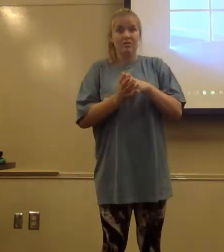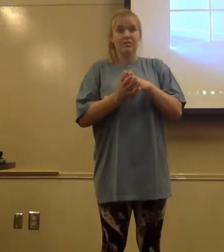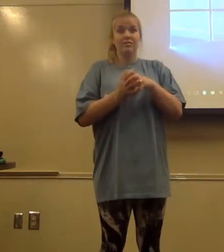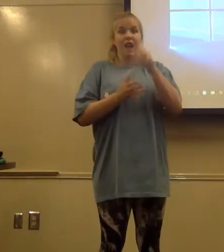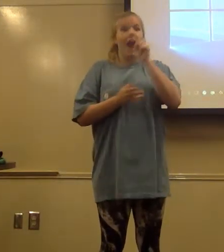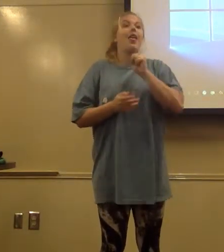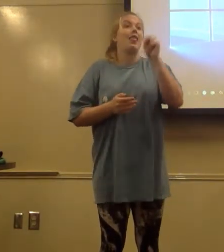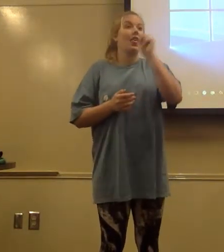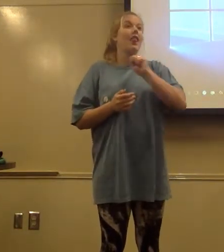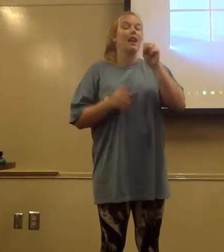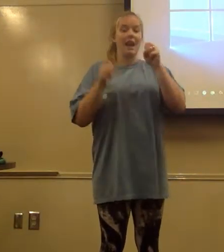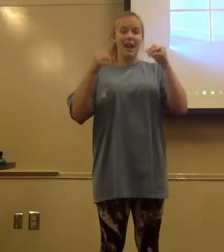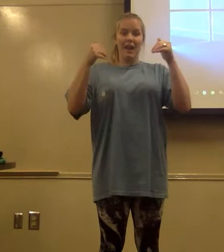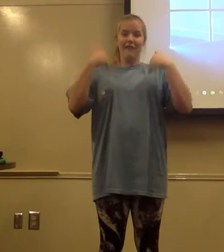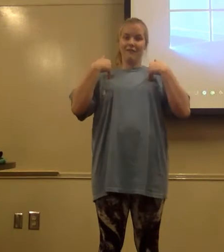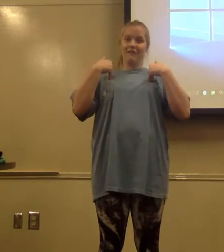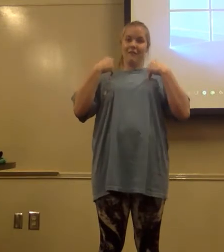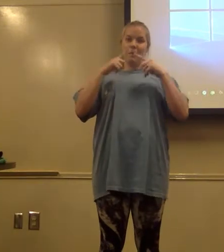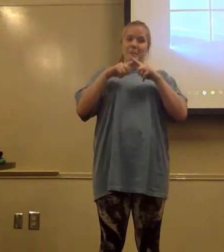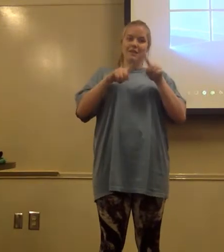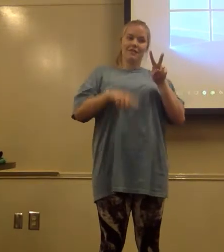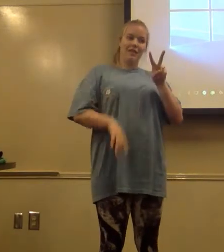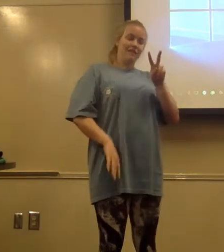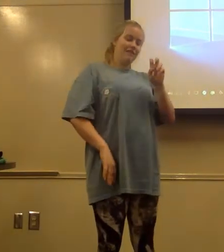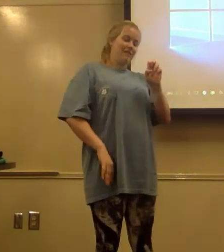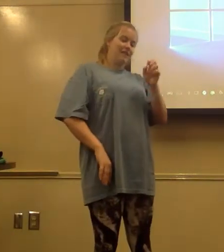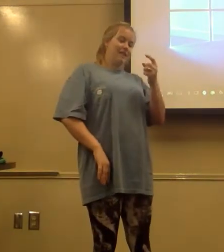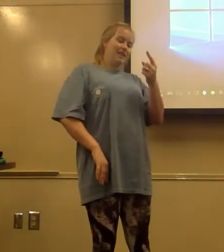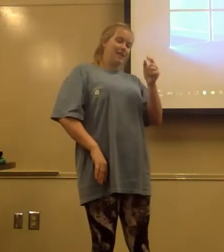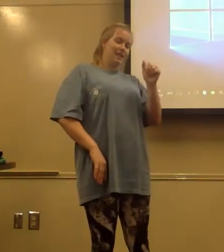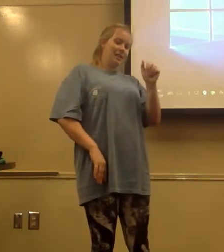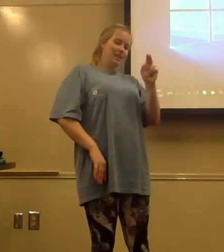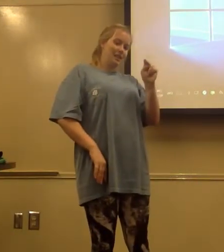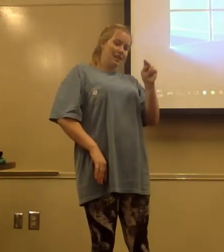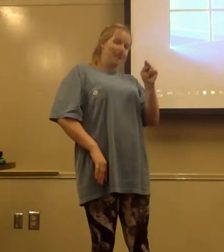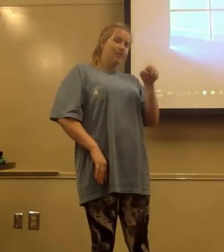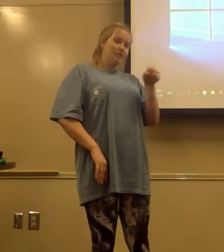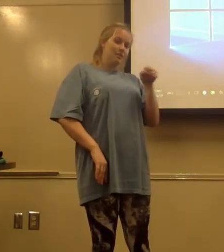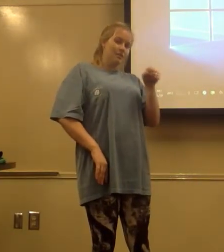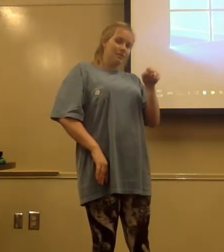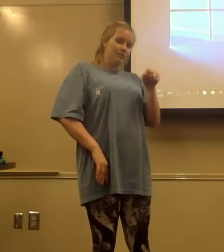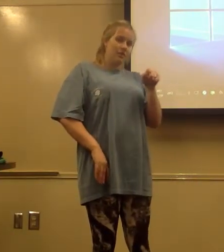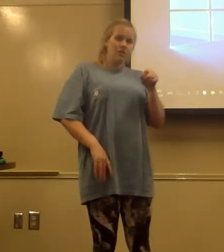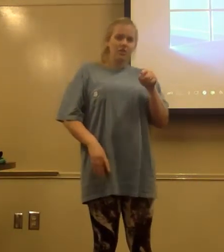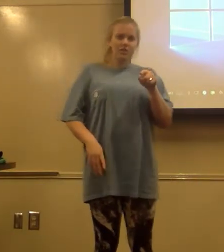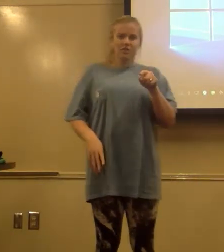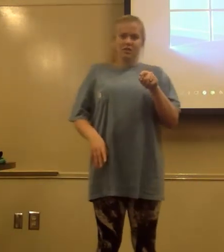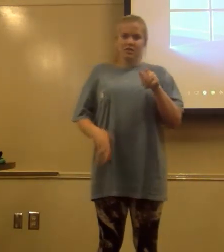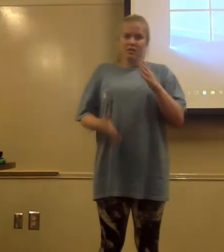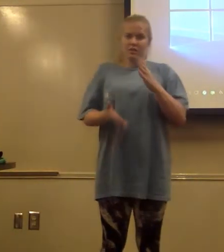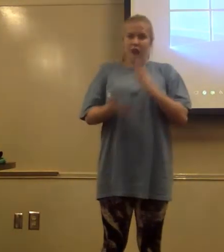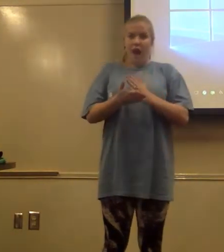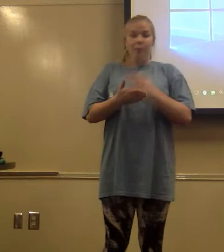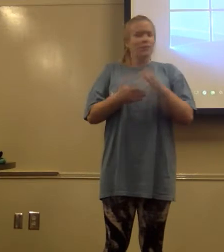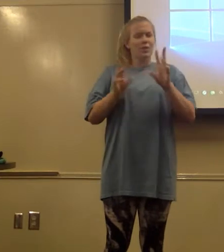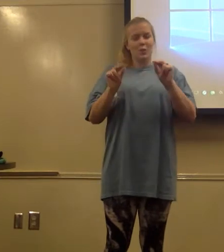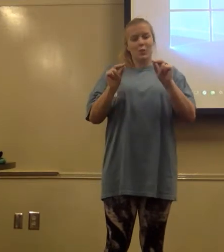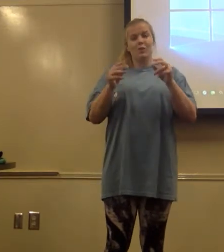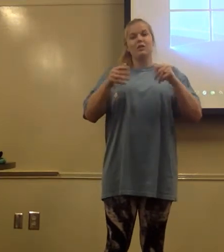slowly shift the market, shift people over. But I just don't want people to stop there. I want people to continue to improve their diet. So sure,